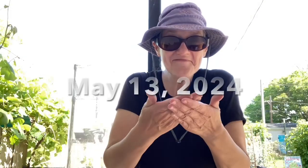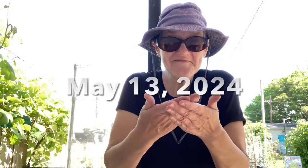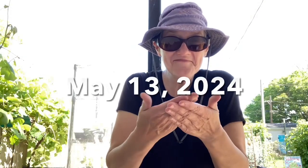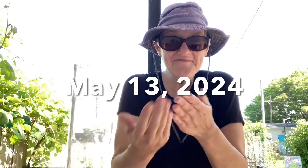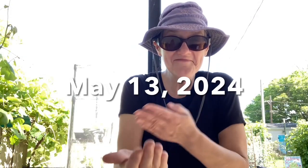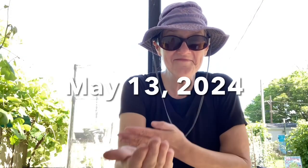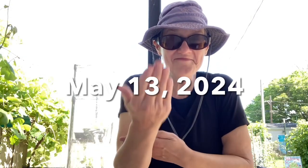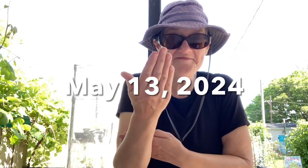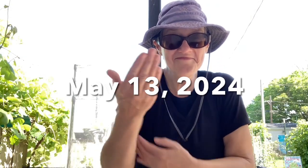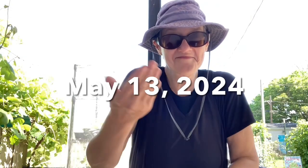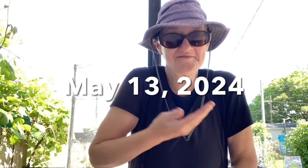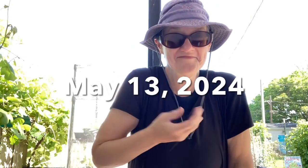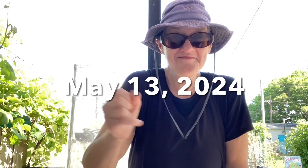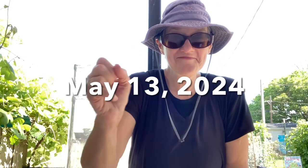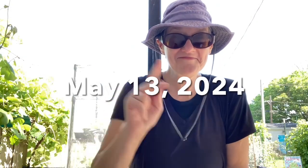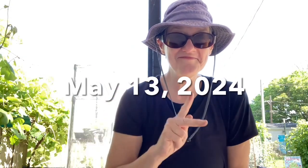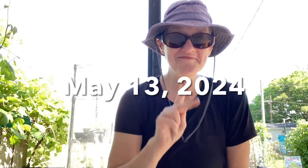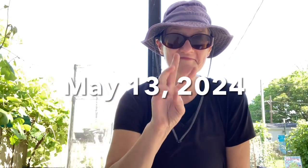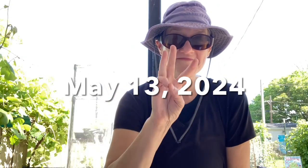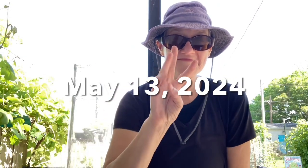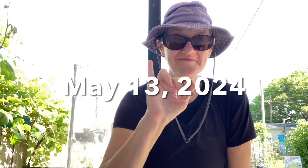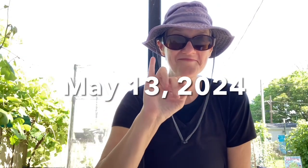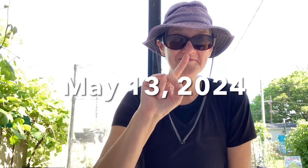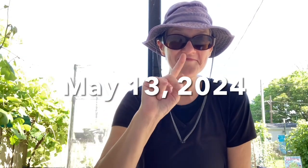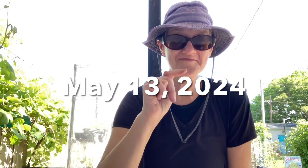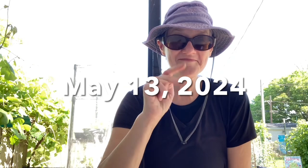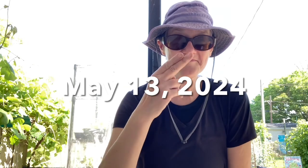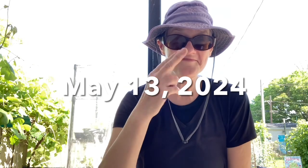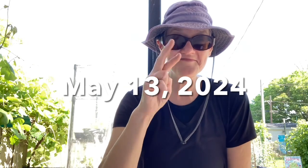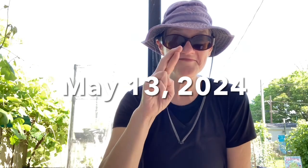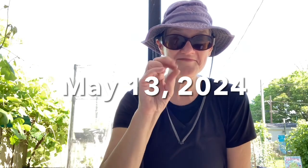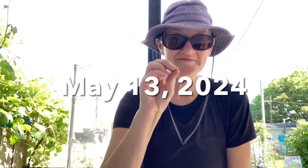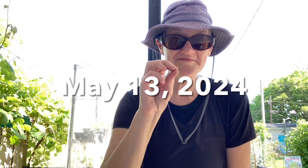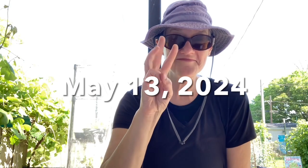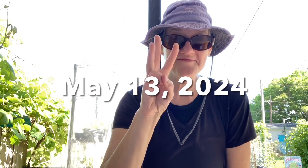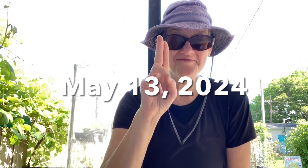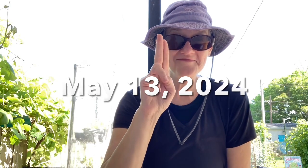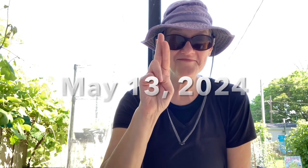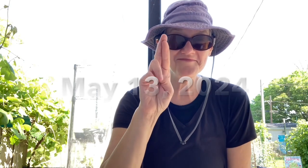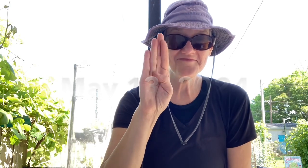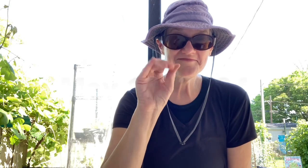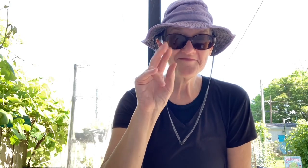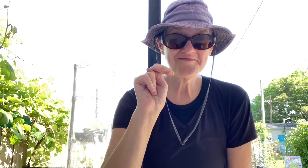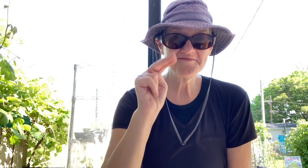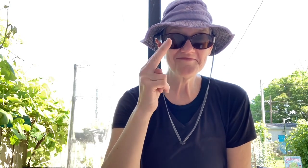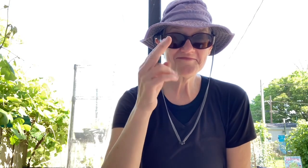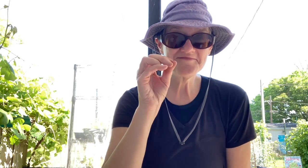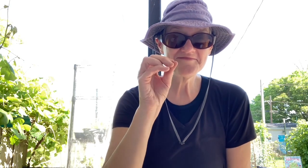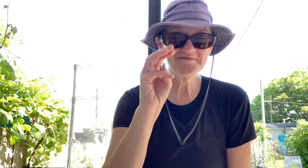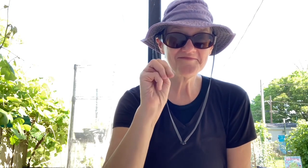Good morning and welcome back to Withrow Urban Homestead.